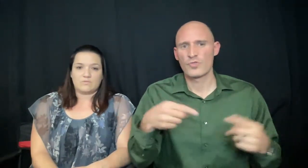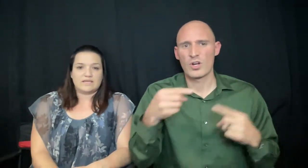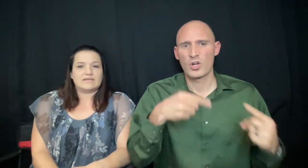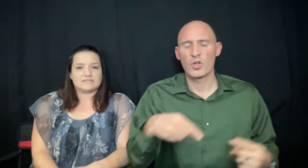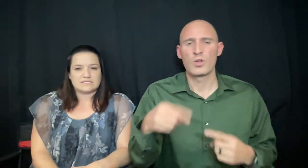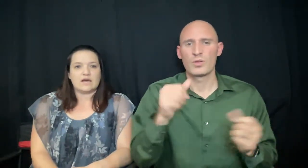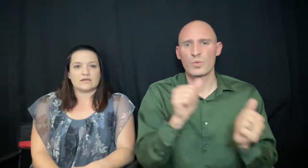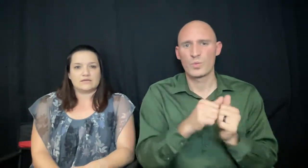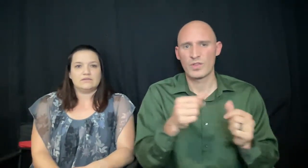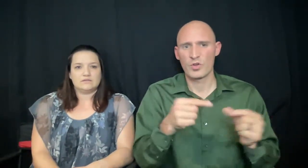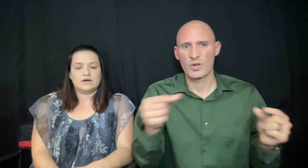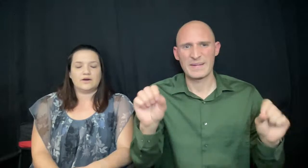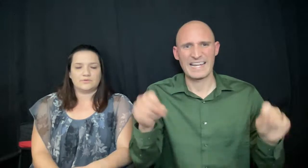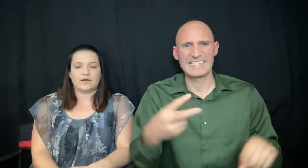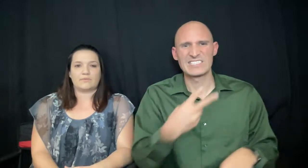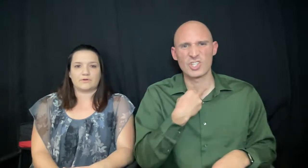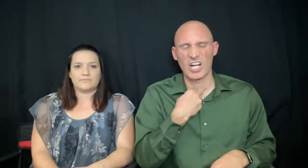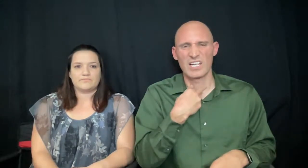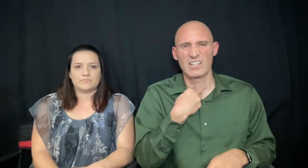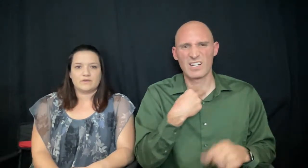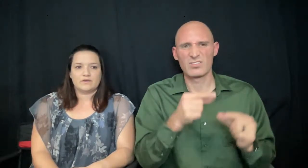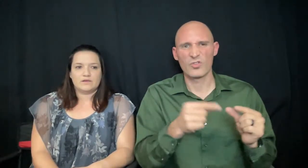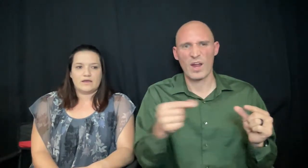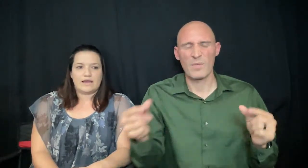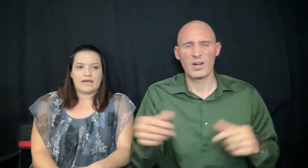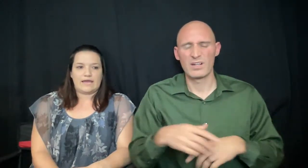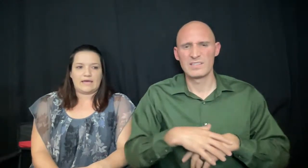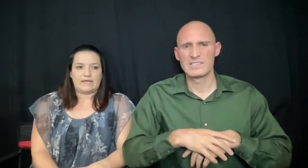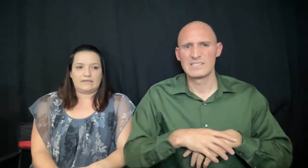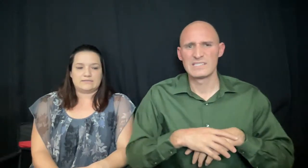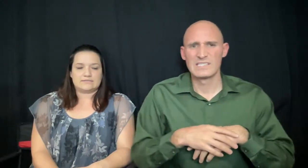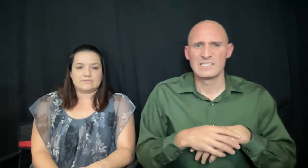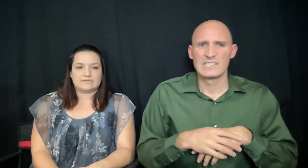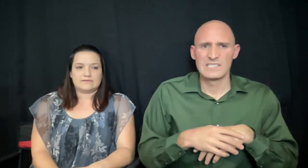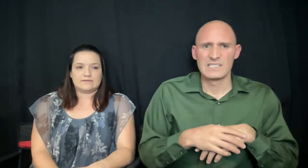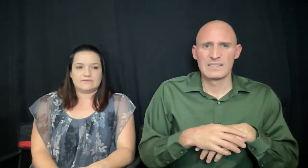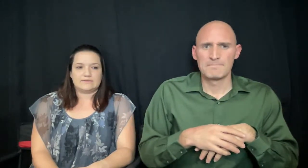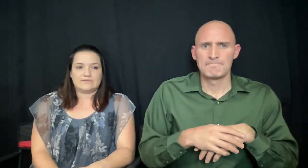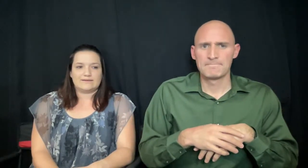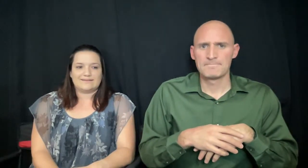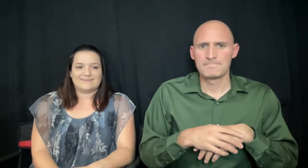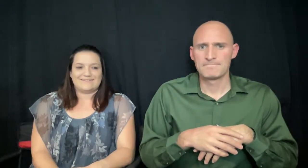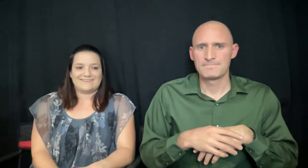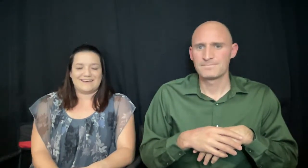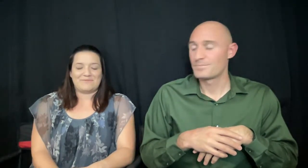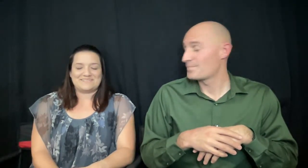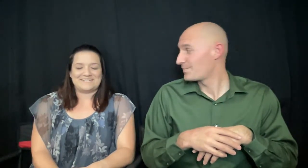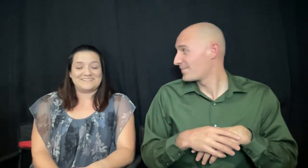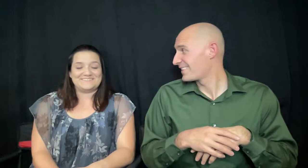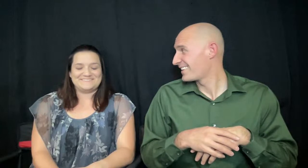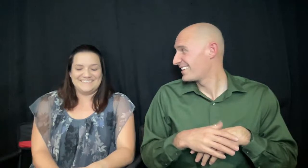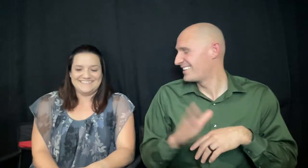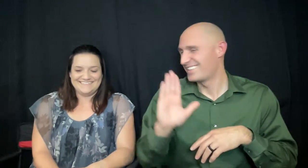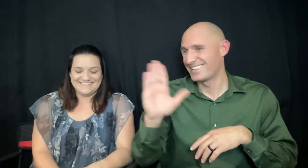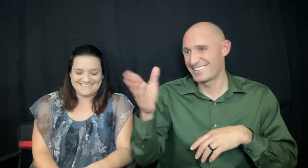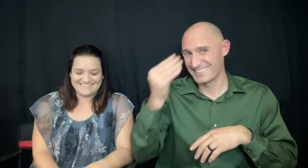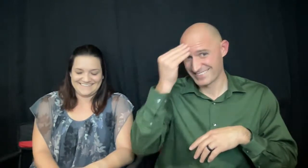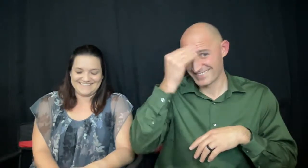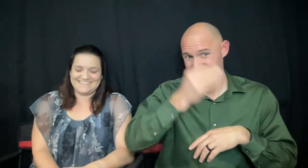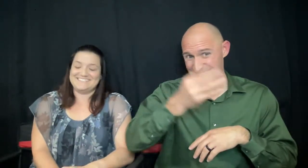we can get stuck on grammar. And I'm going to tell you,